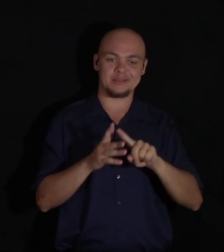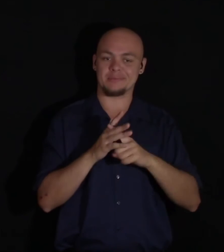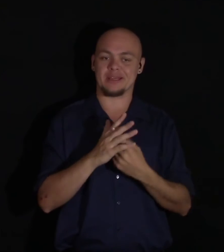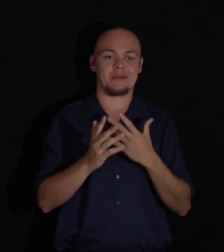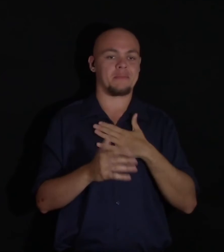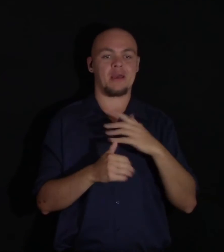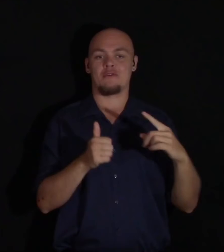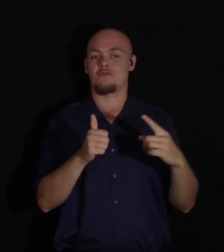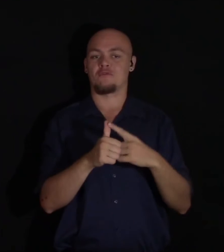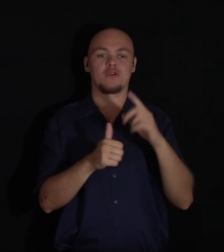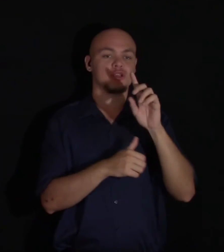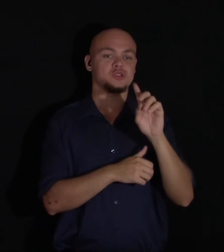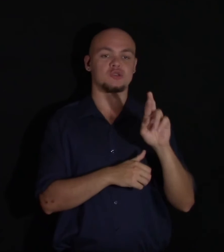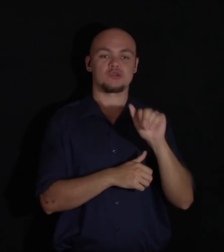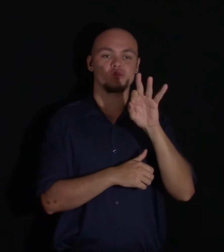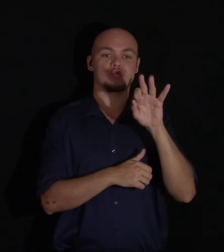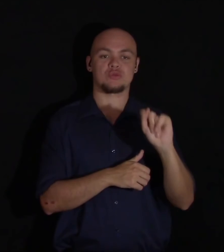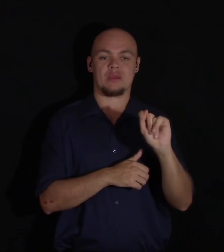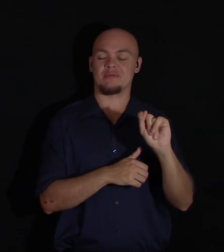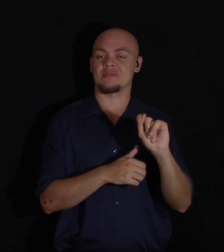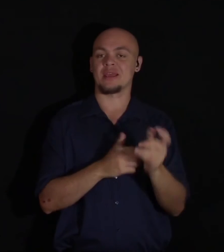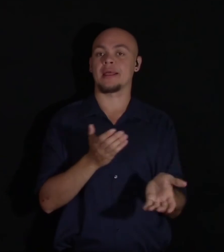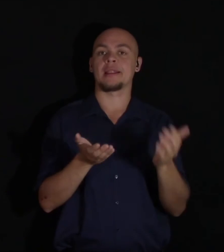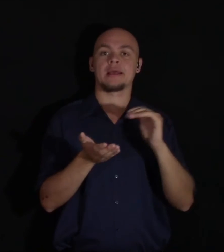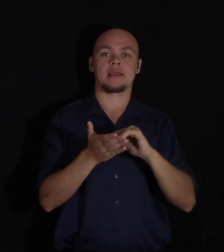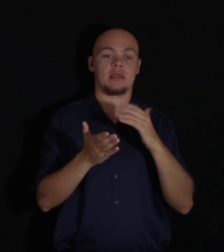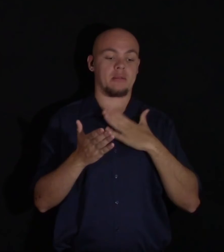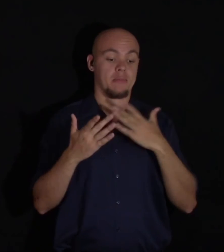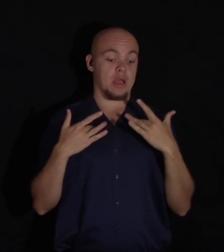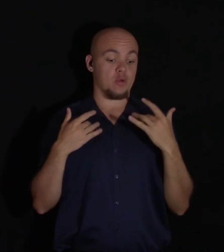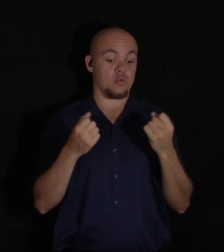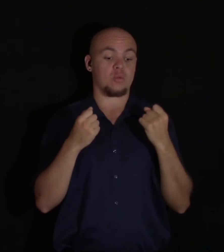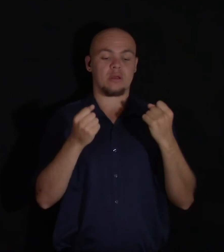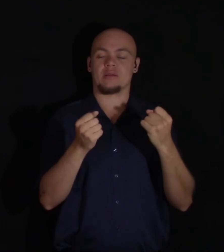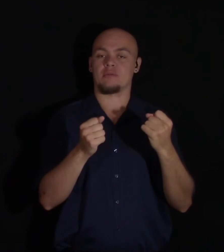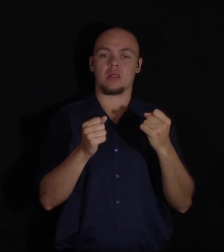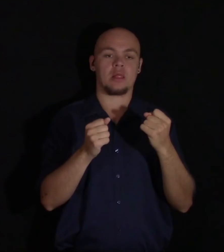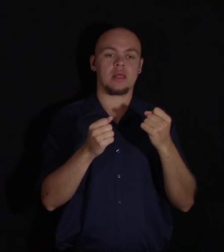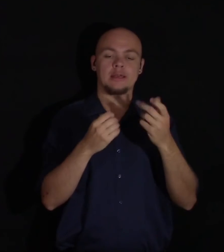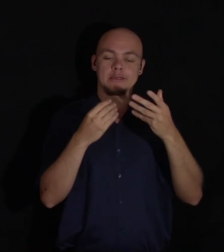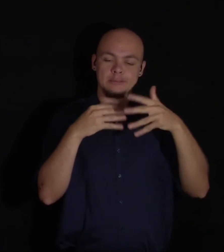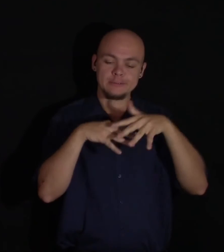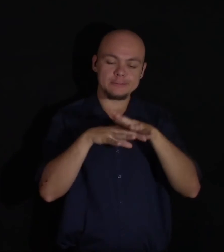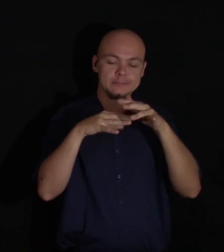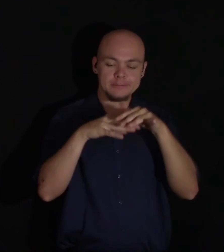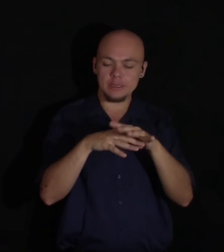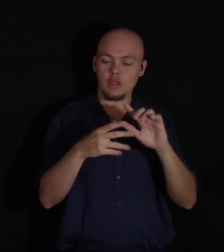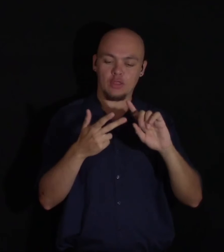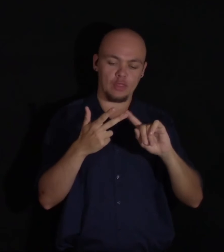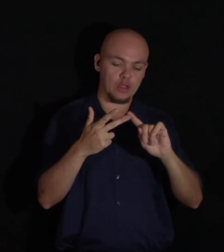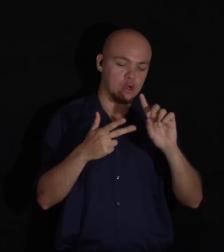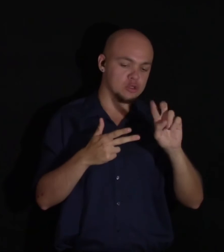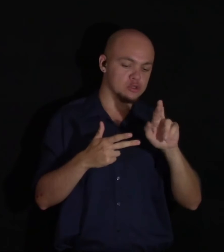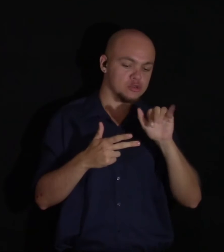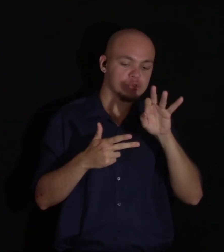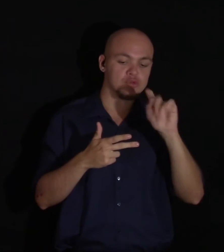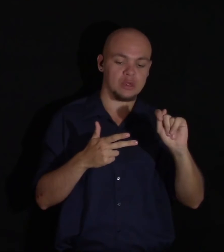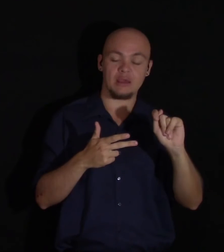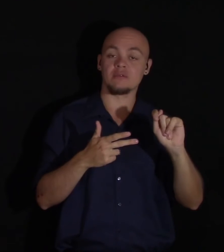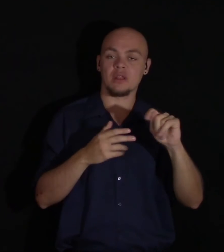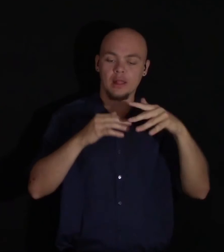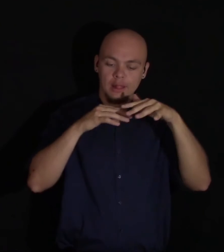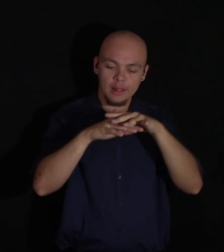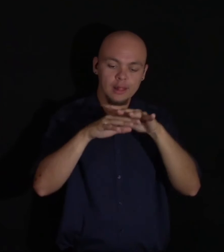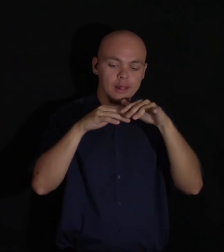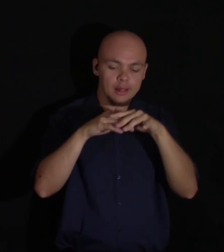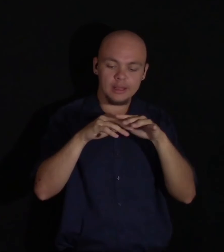draft. Then it appeared again in my recovery, sewing its way into the edits of my third draft, all the while